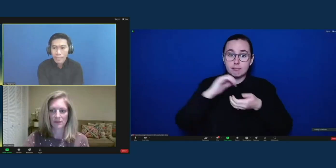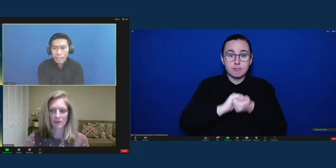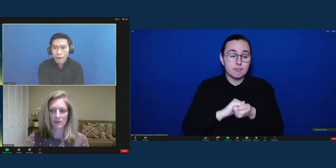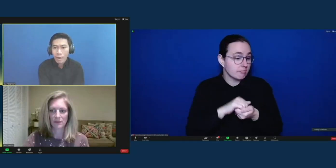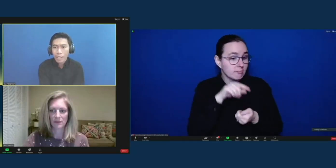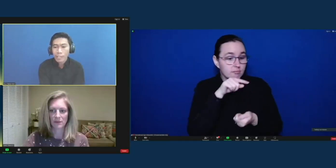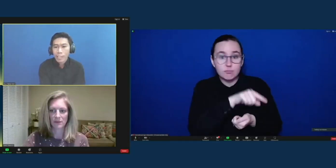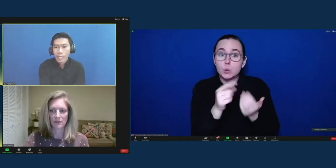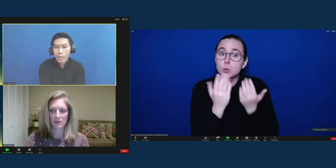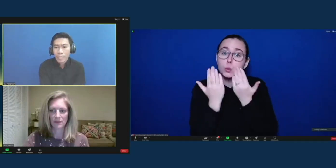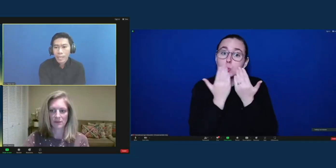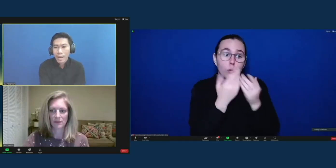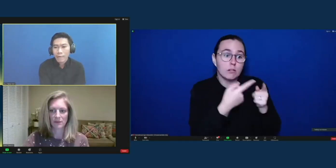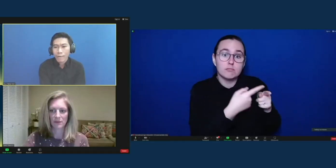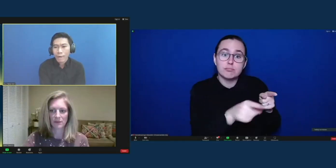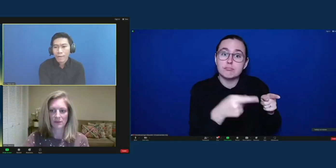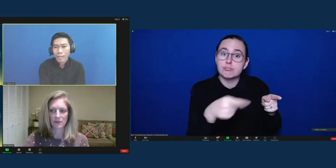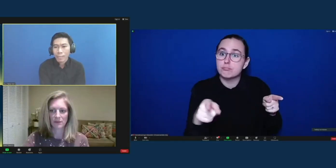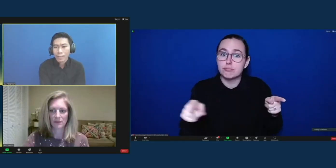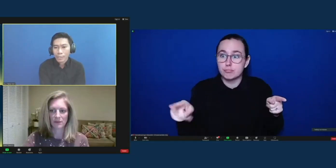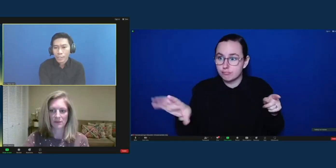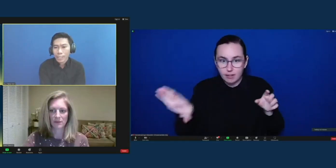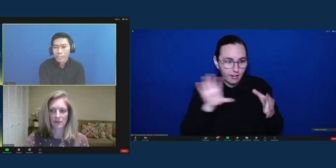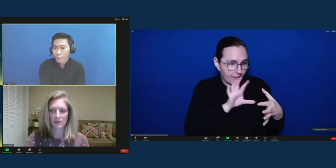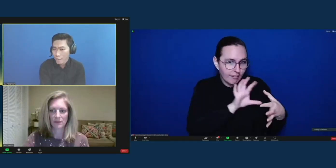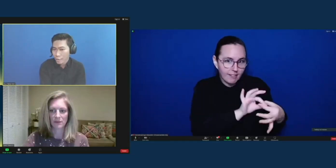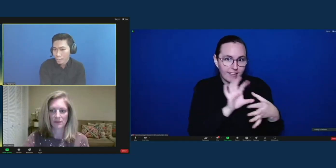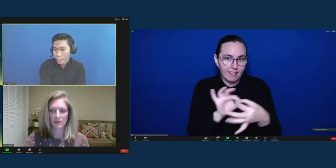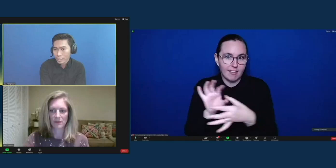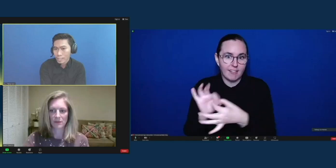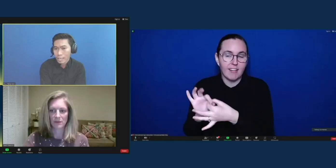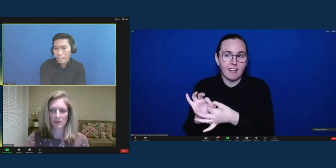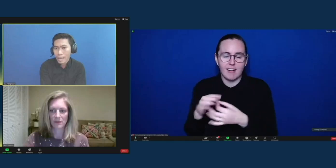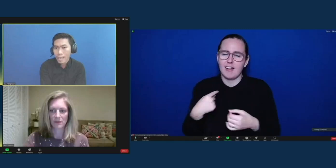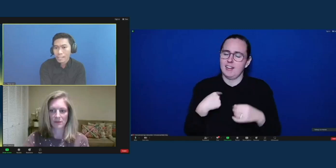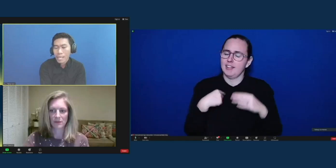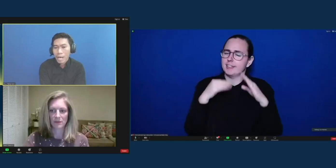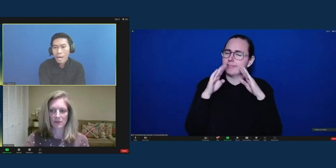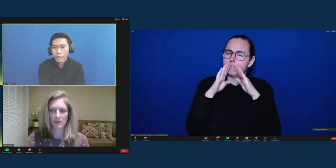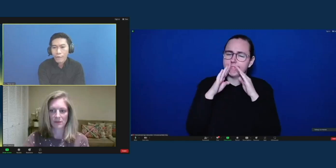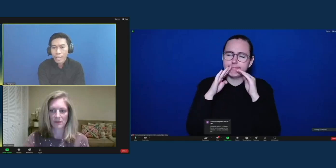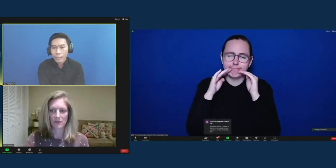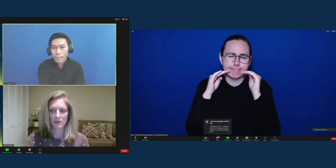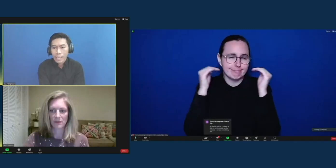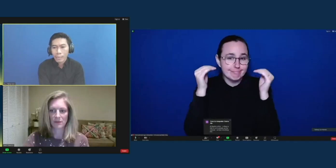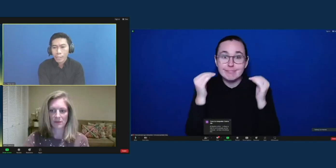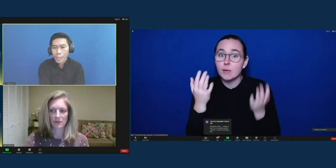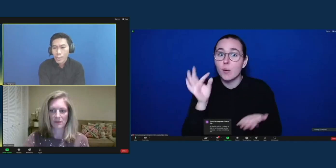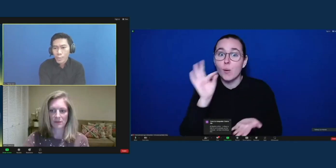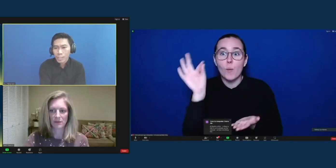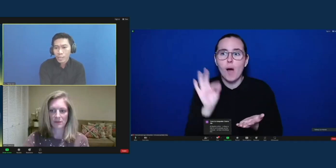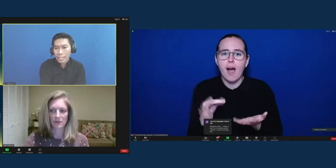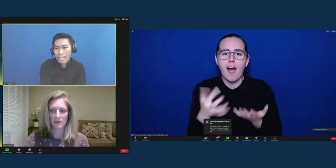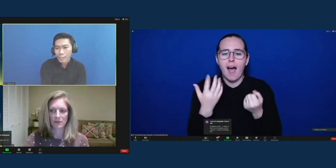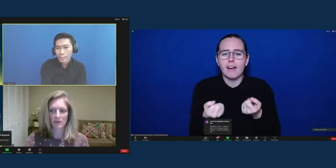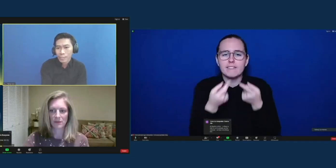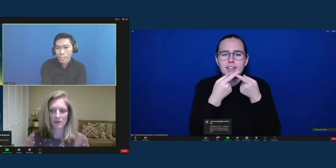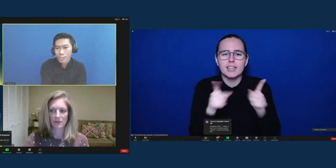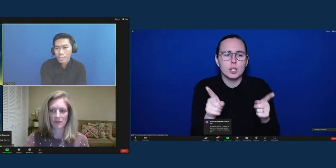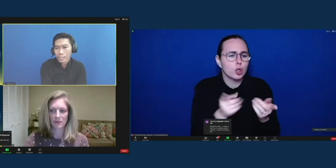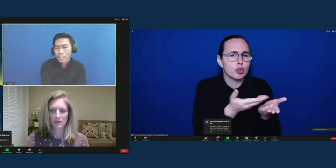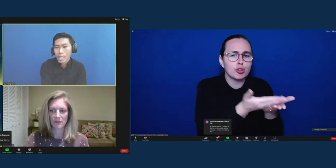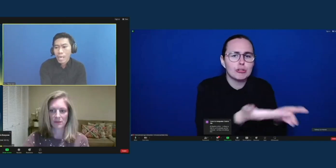glad because we have available resources, free resources at that, for them to be able to use in their